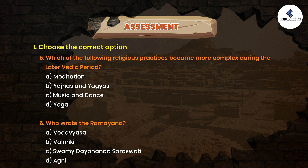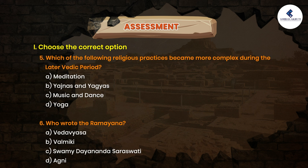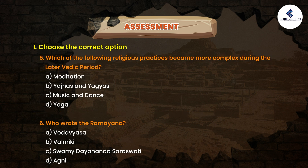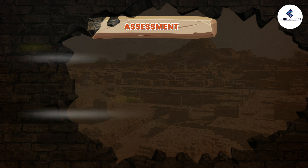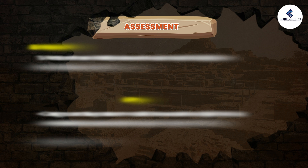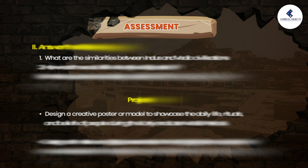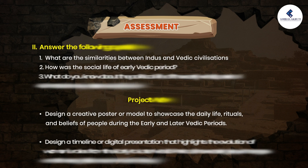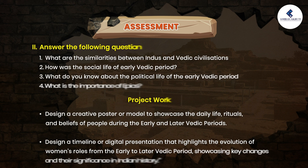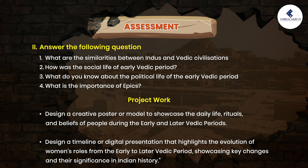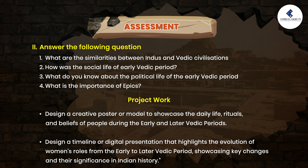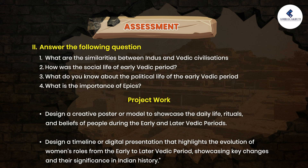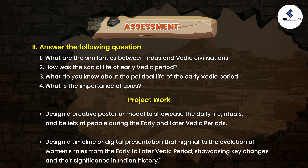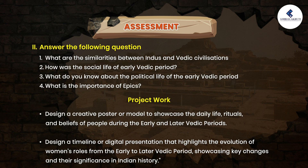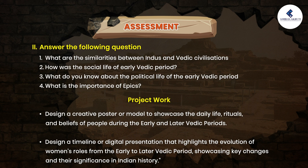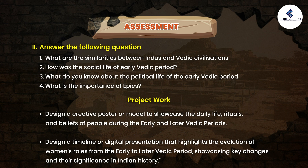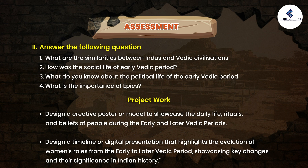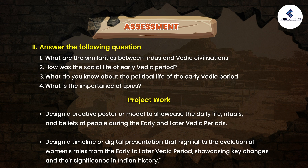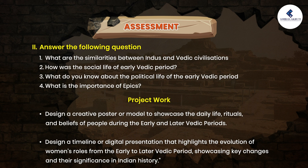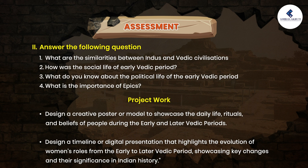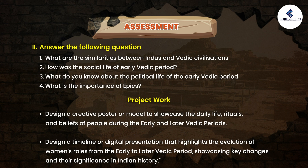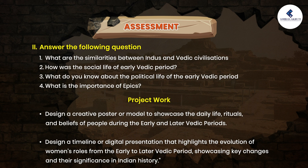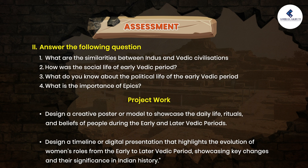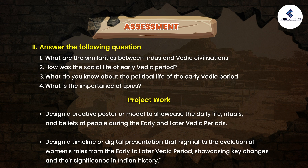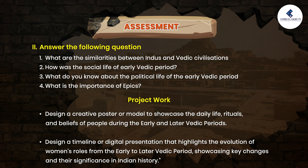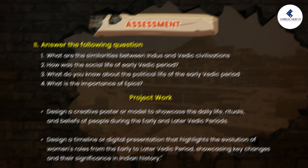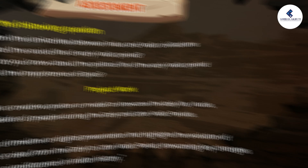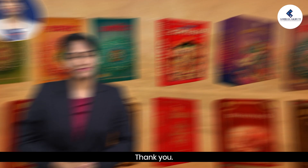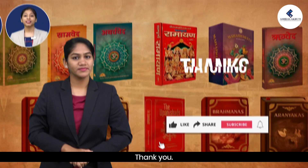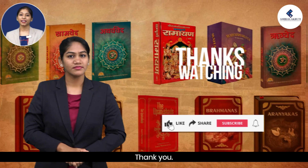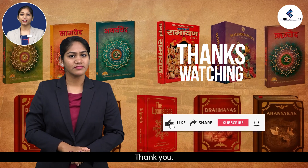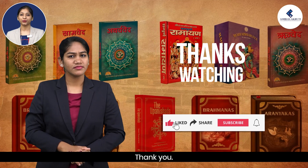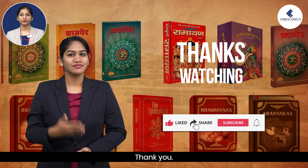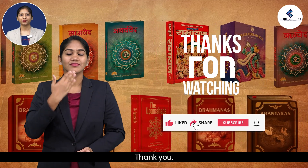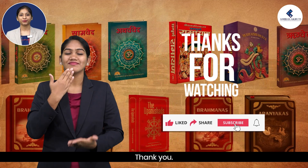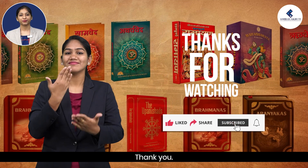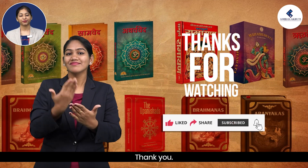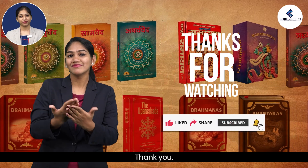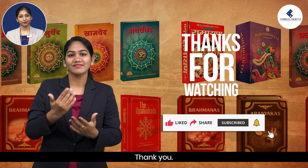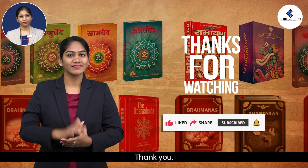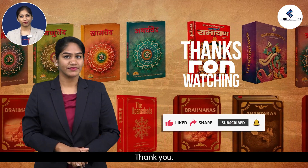Thank you.